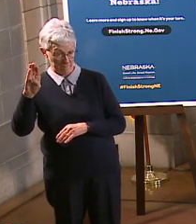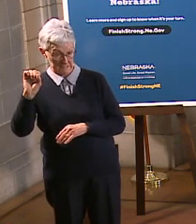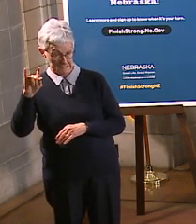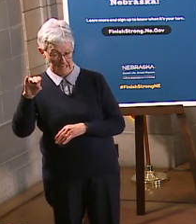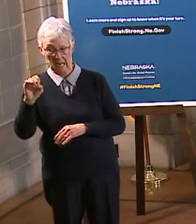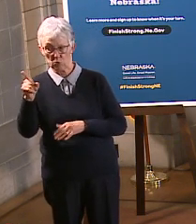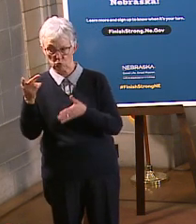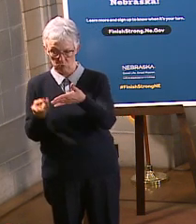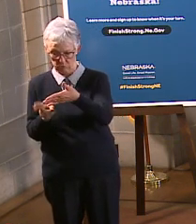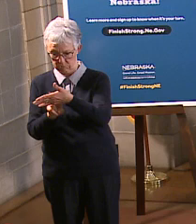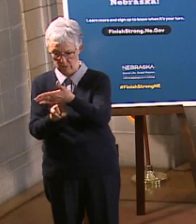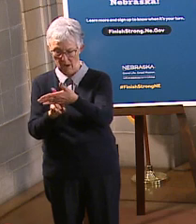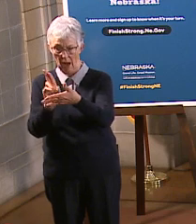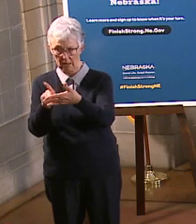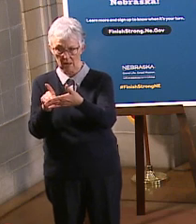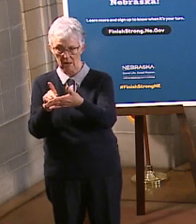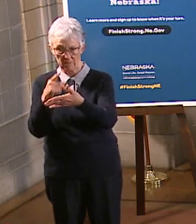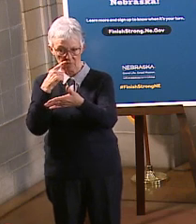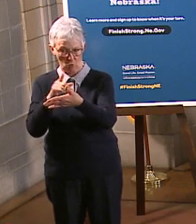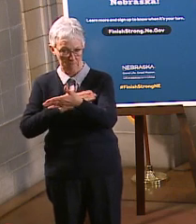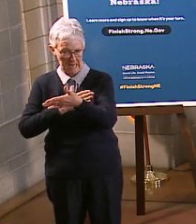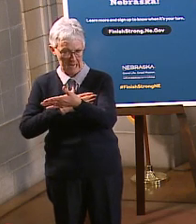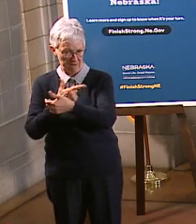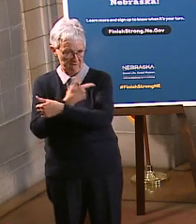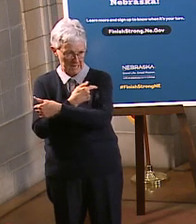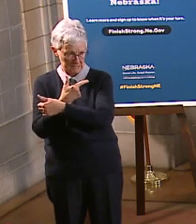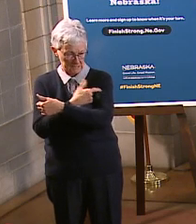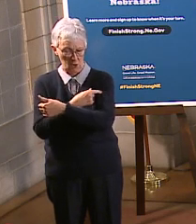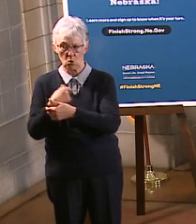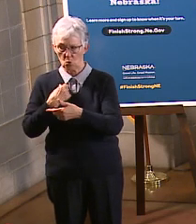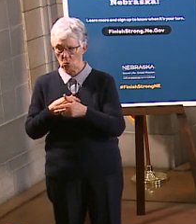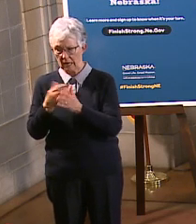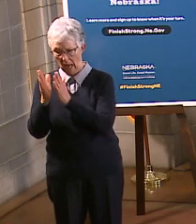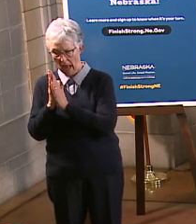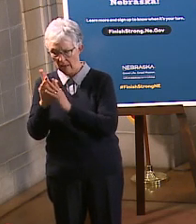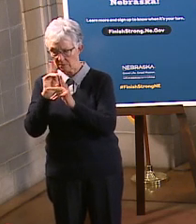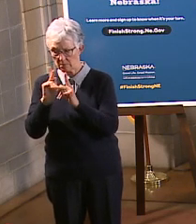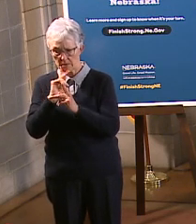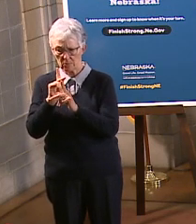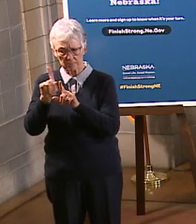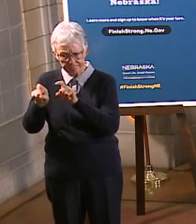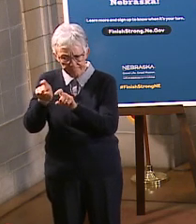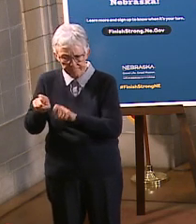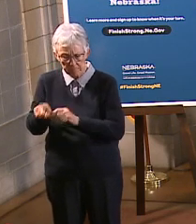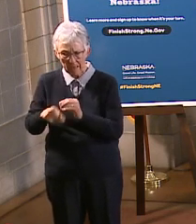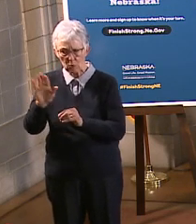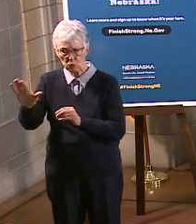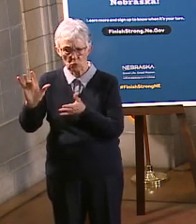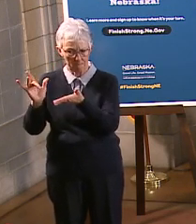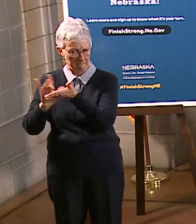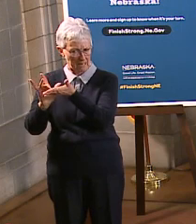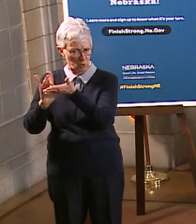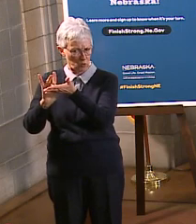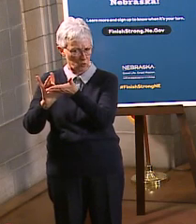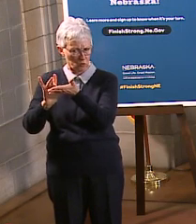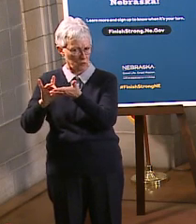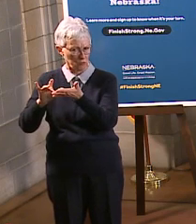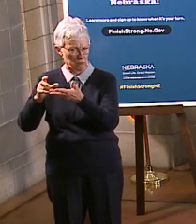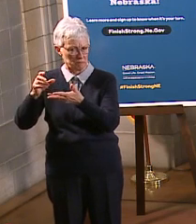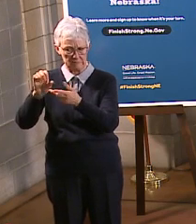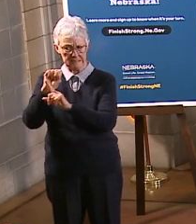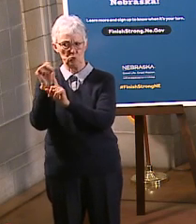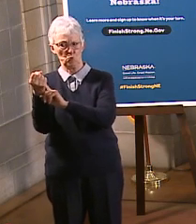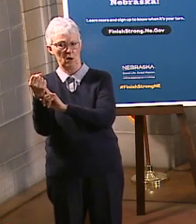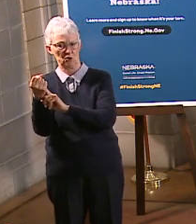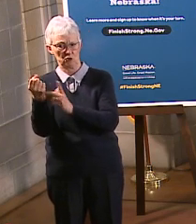we ask when you fill out when you go sign up for the vaccine, we're collecting information on people's medical history, or we're asking people to give us information on that. And will